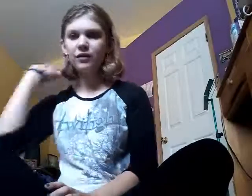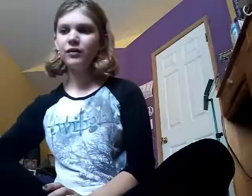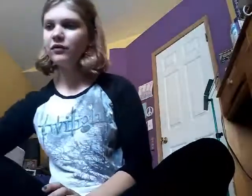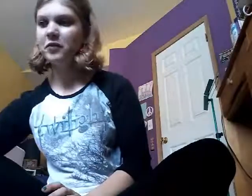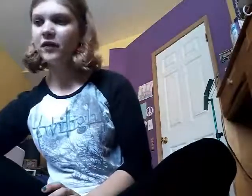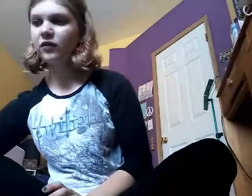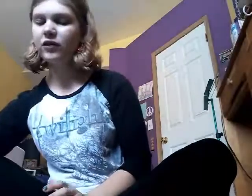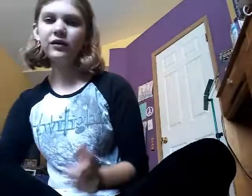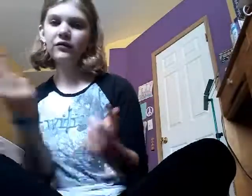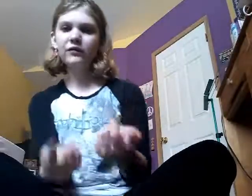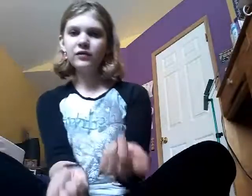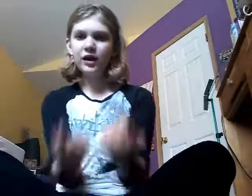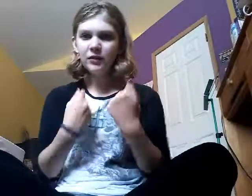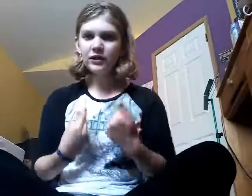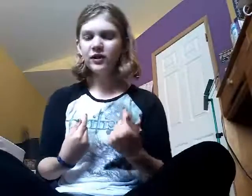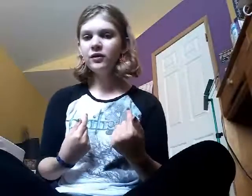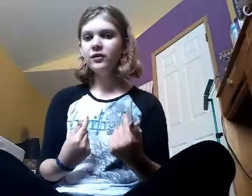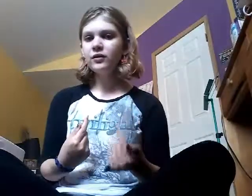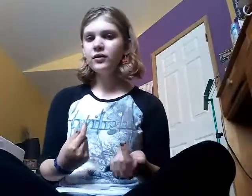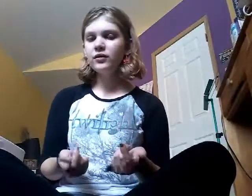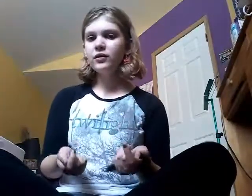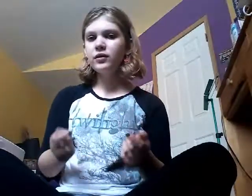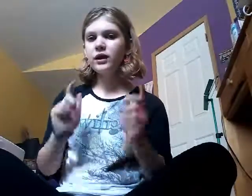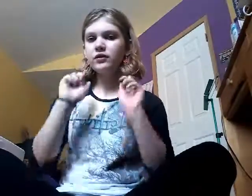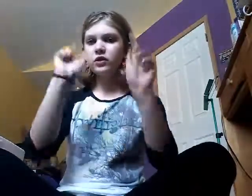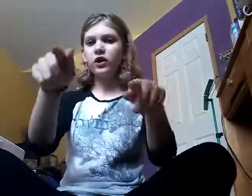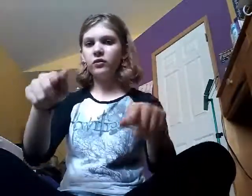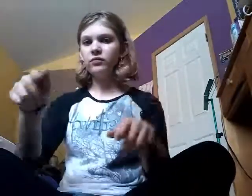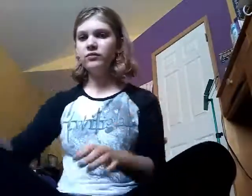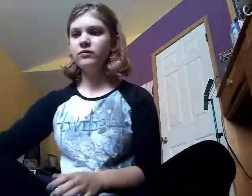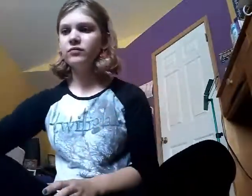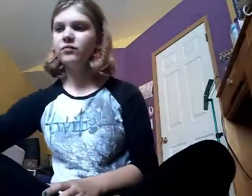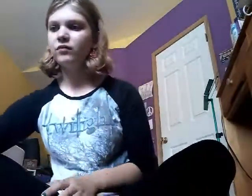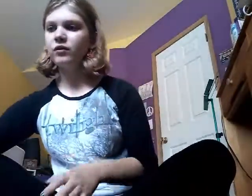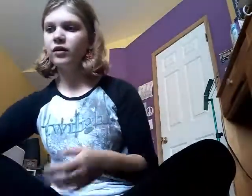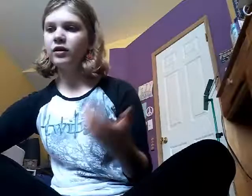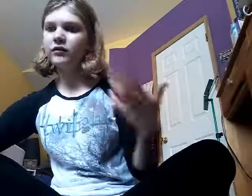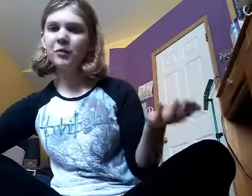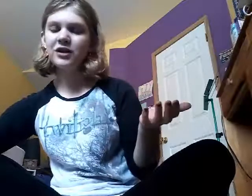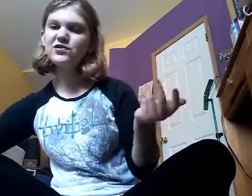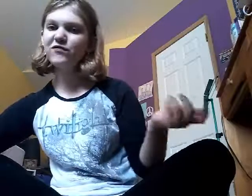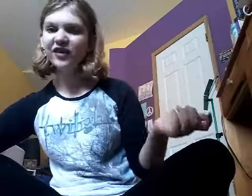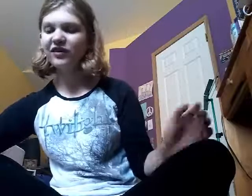So, basically, come here, and go. Or, in Spanish, vete.